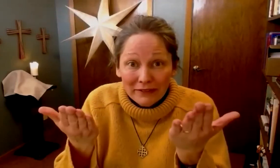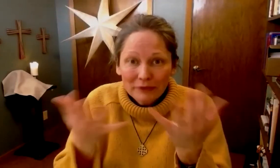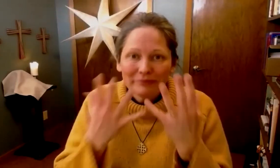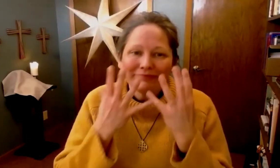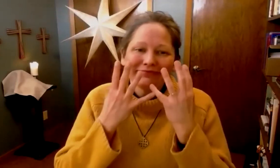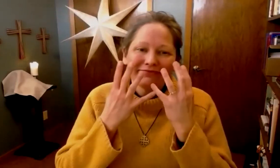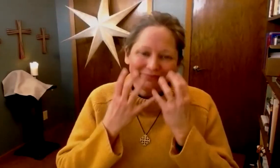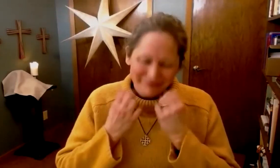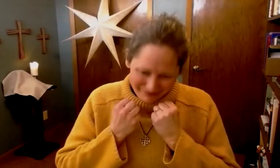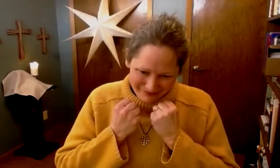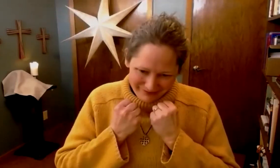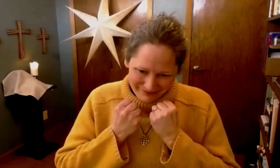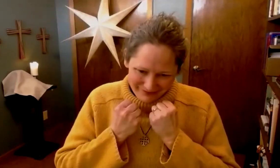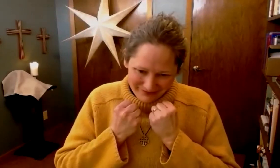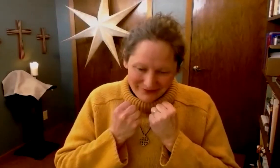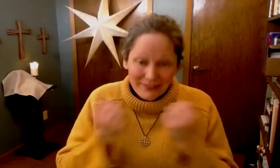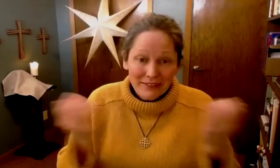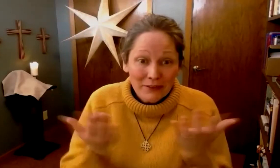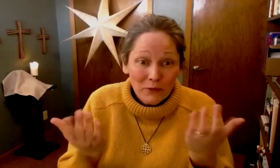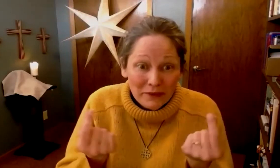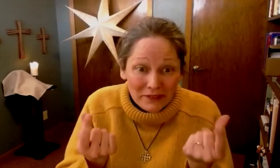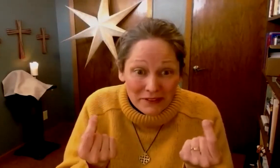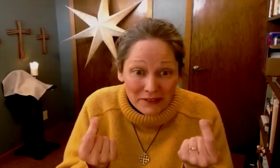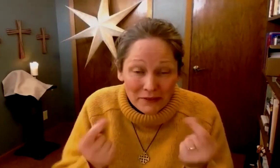names you beloved,